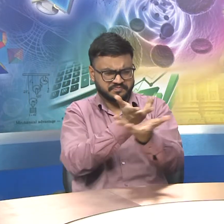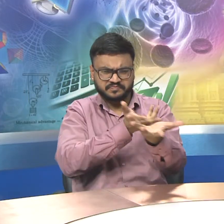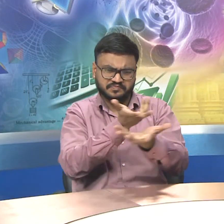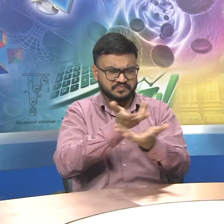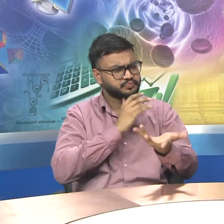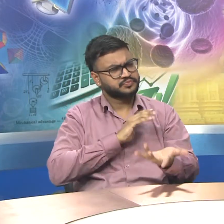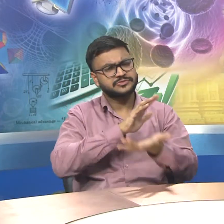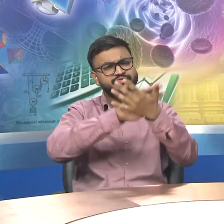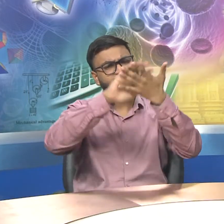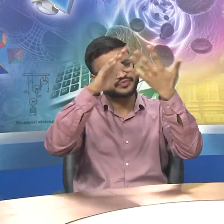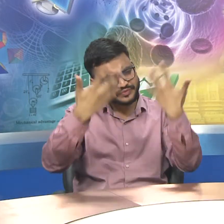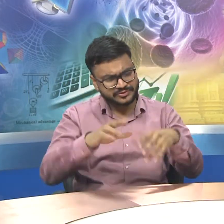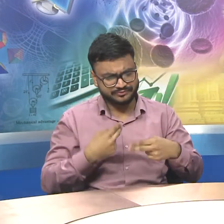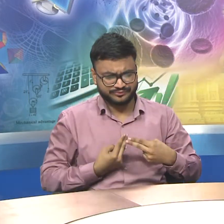sign.